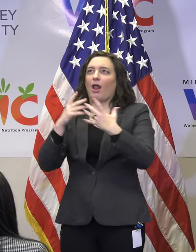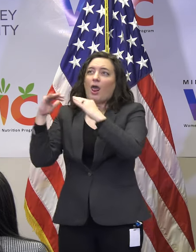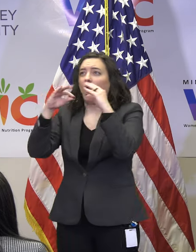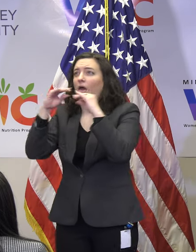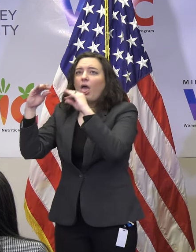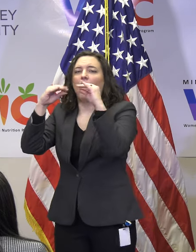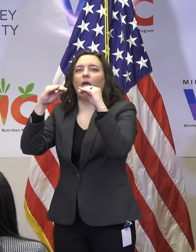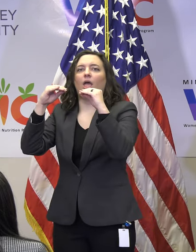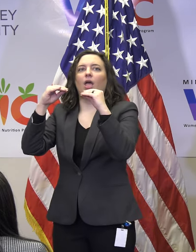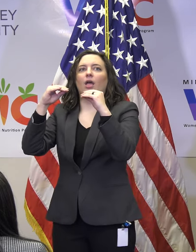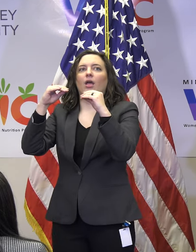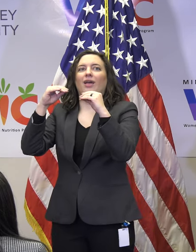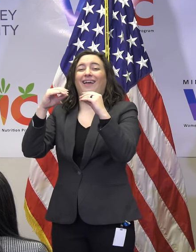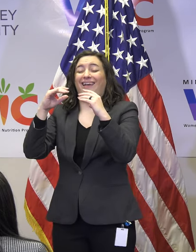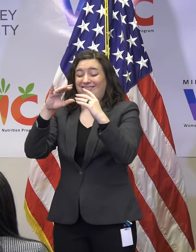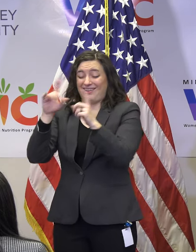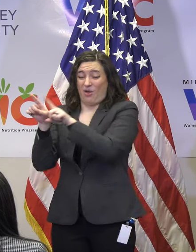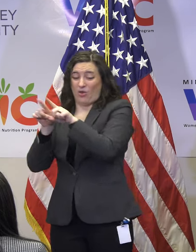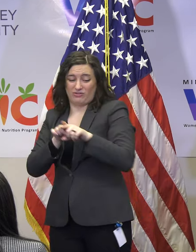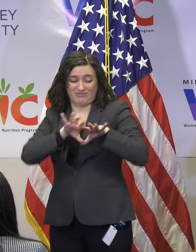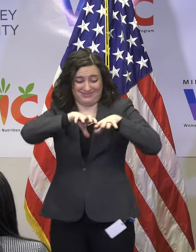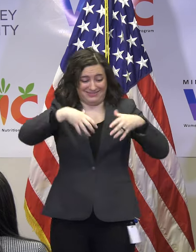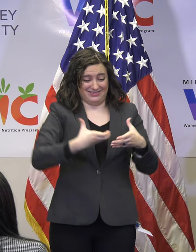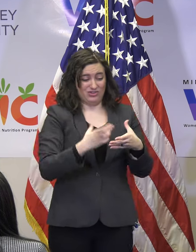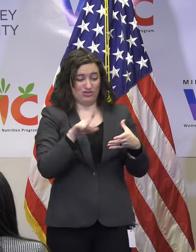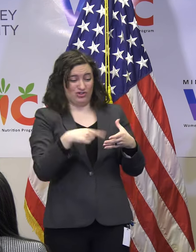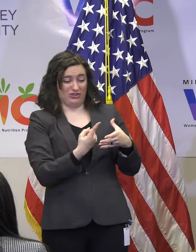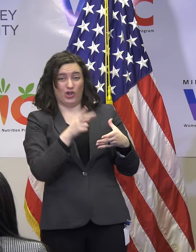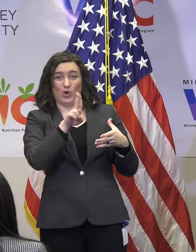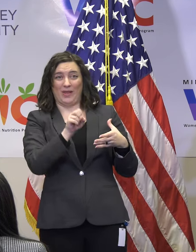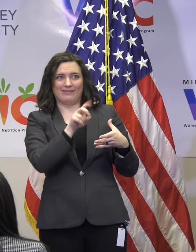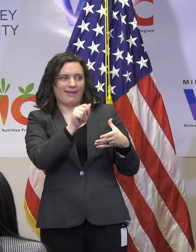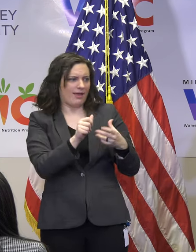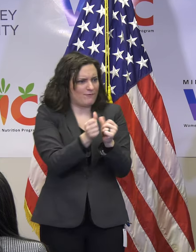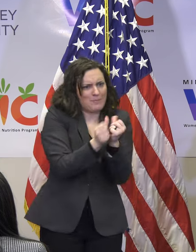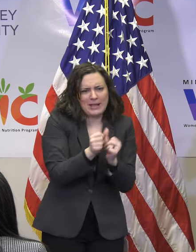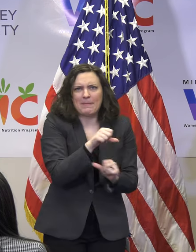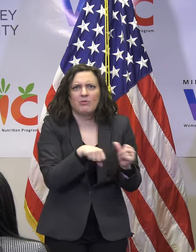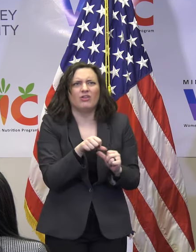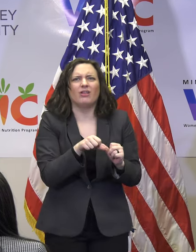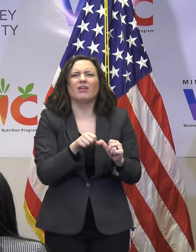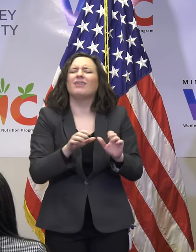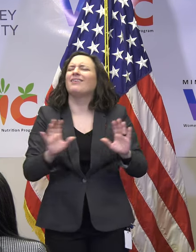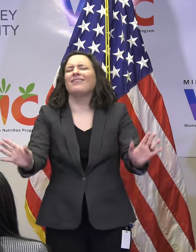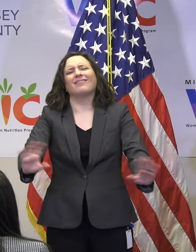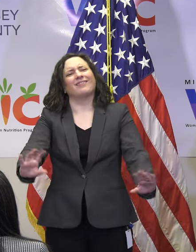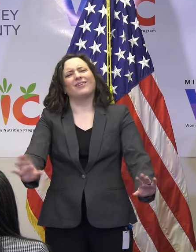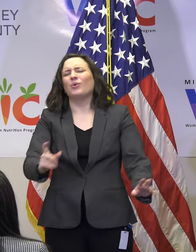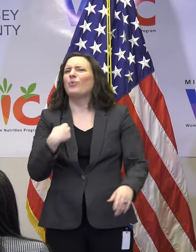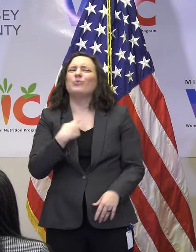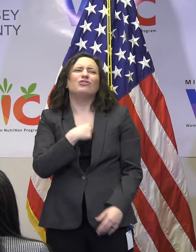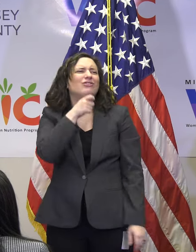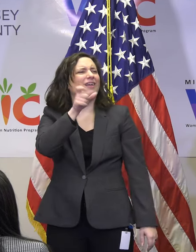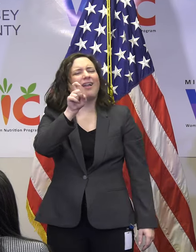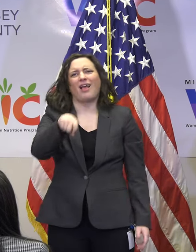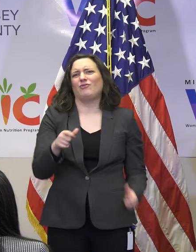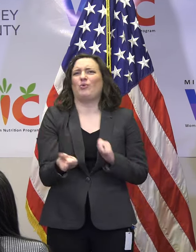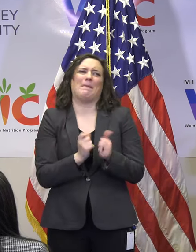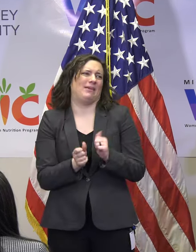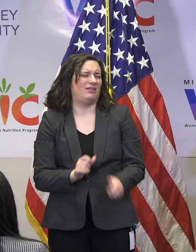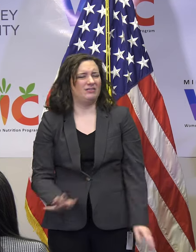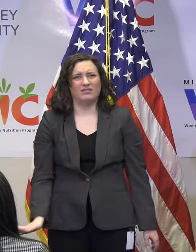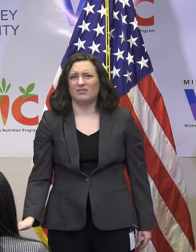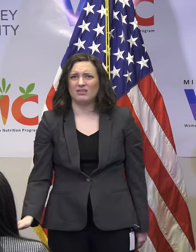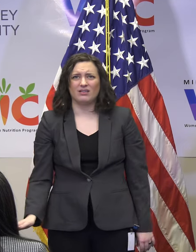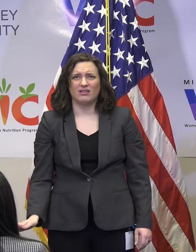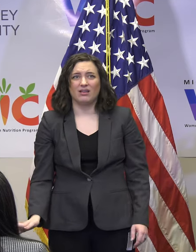USDA budget, it has to compete as well. Well, it really shouldn't be a competition here. None of our other food assistance programs